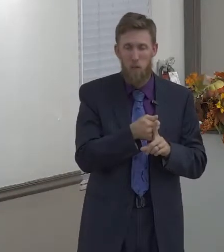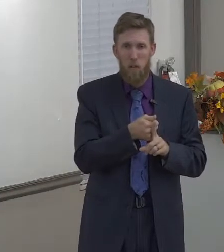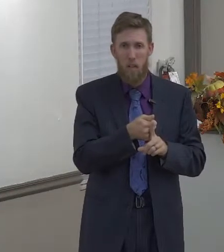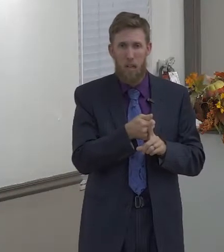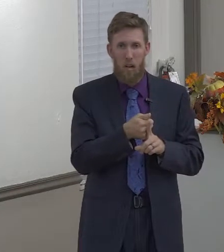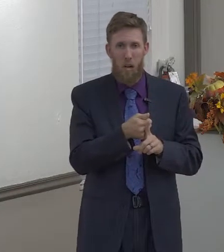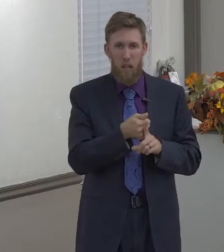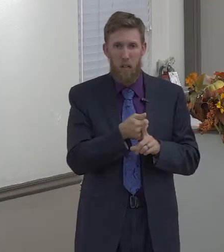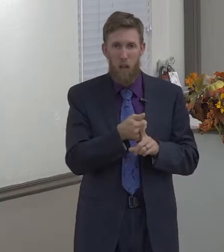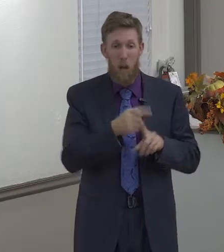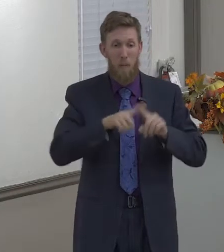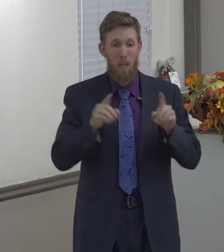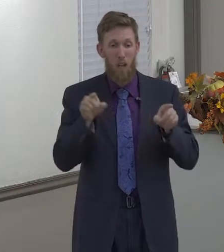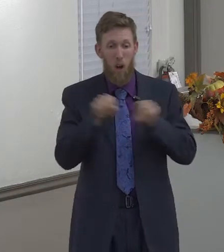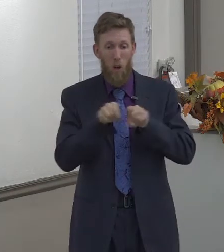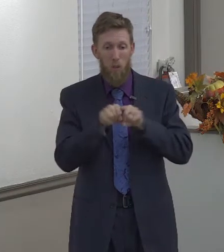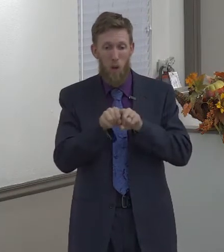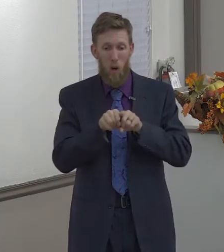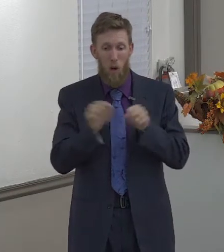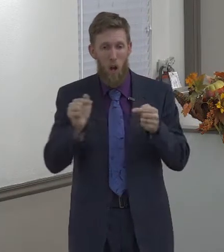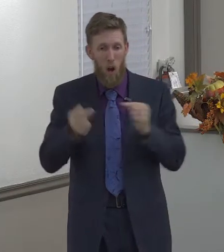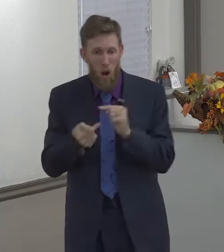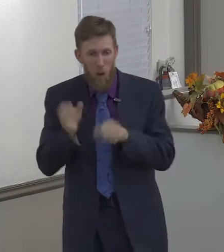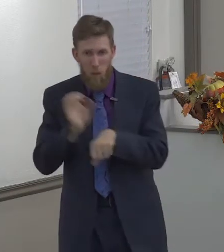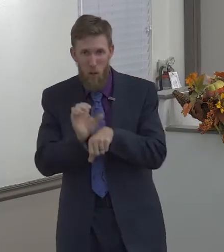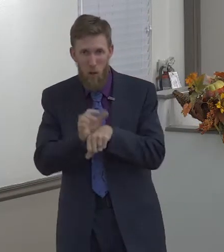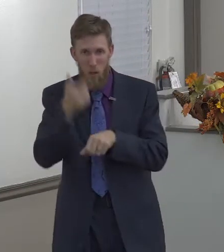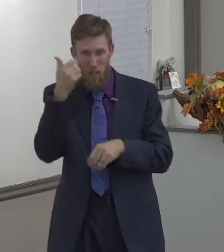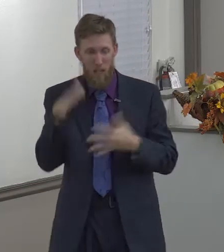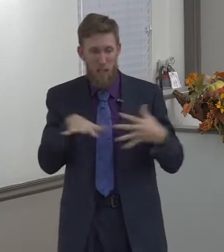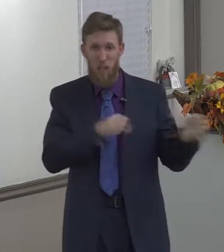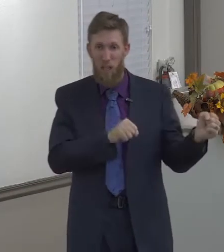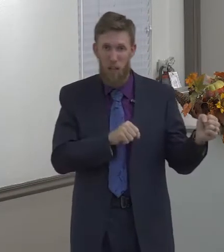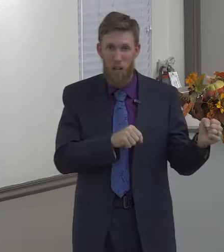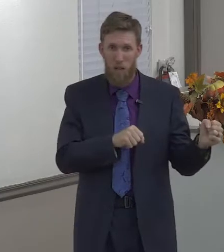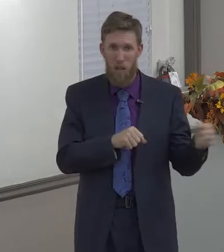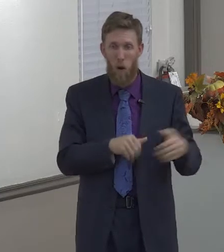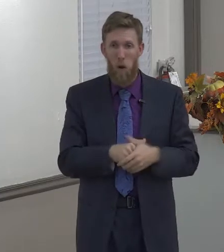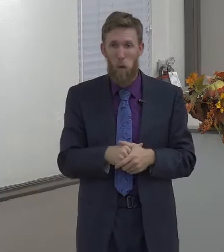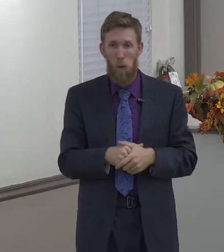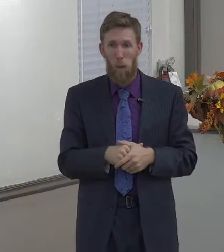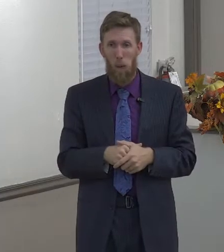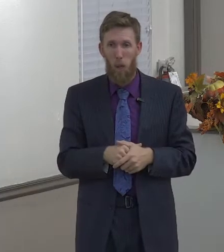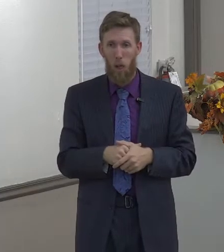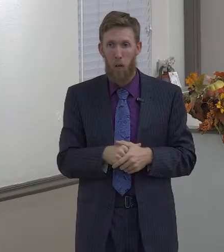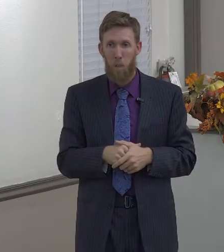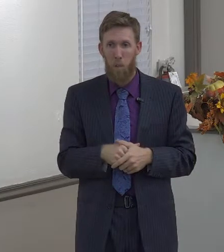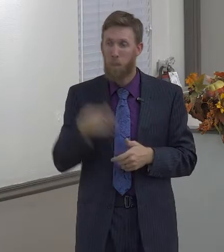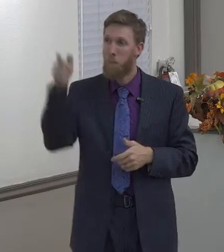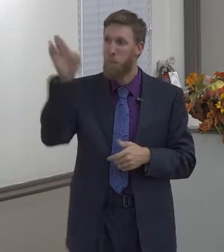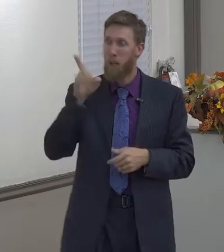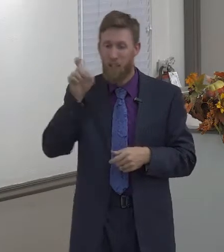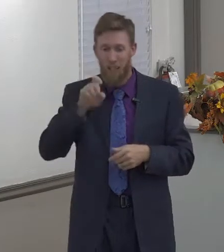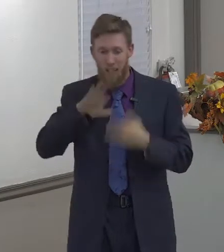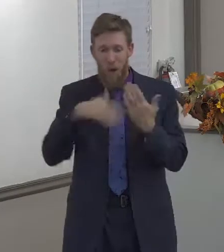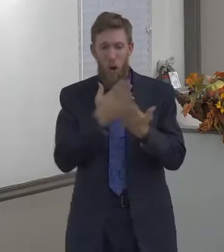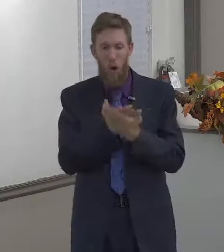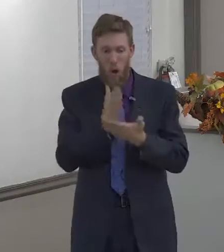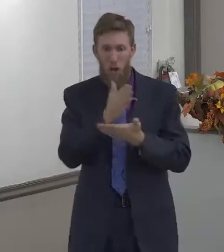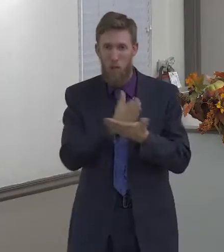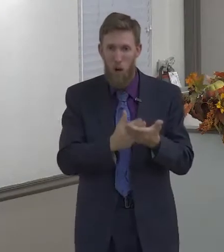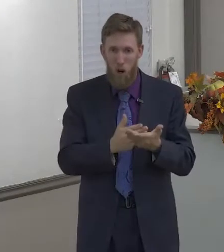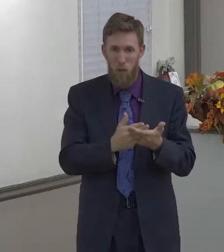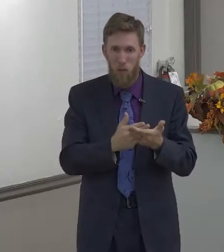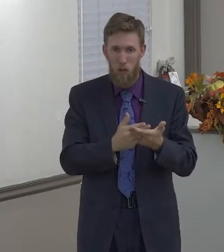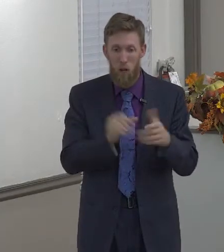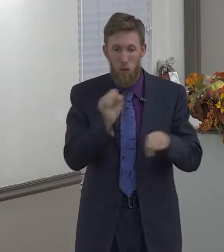2 feet to function right. The body needs 2 hands to function right. And when people think that, well, we're just going to go try